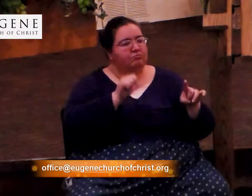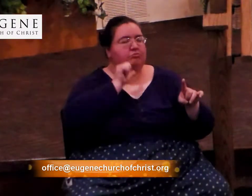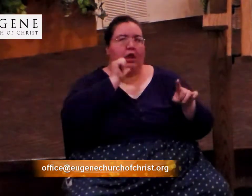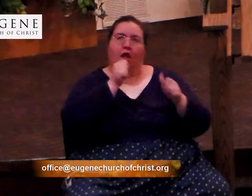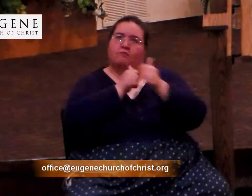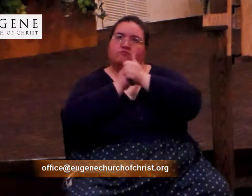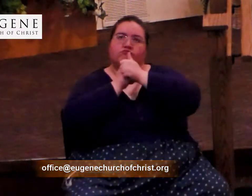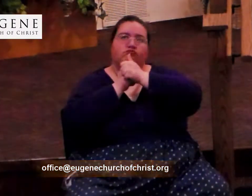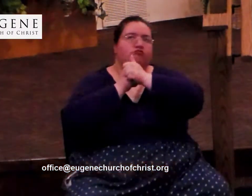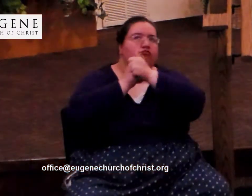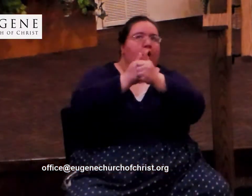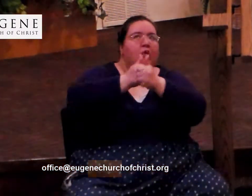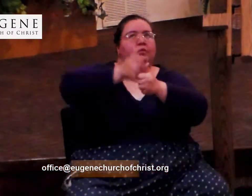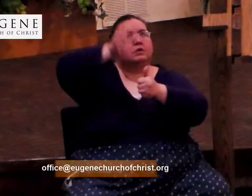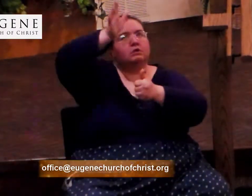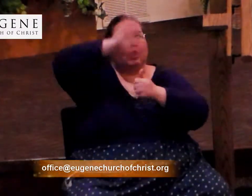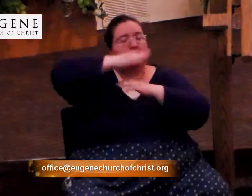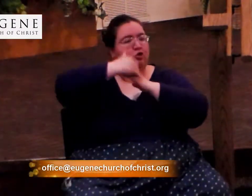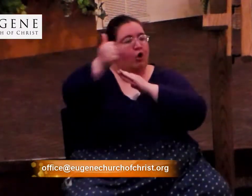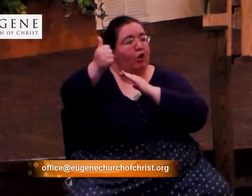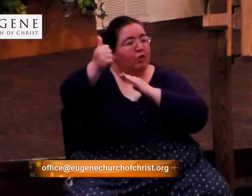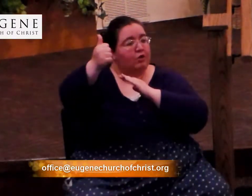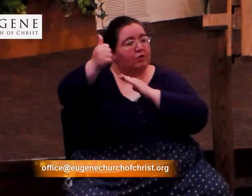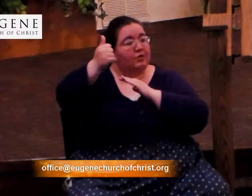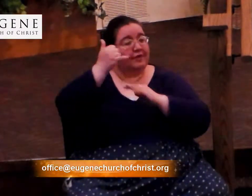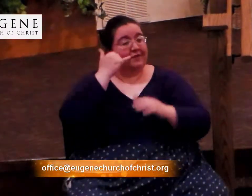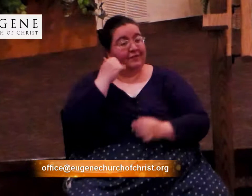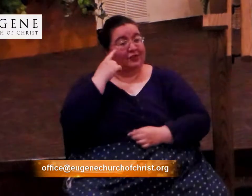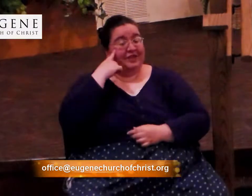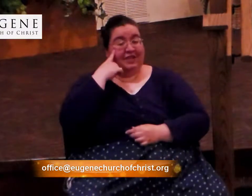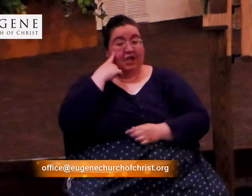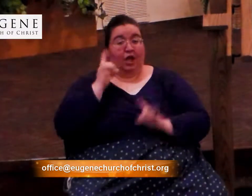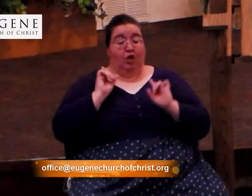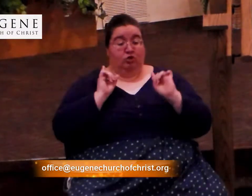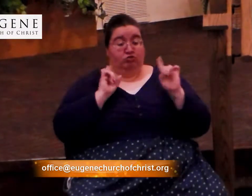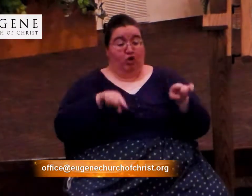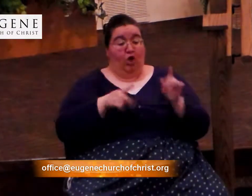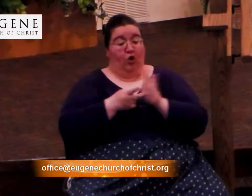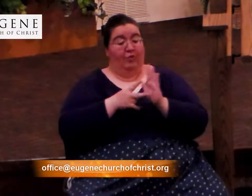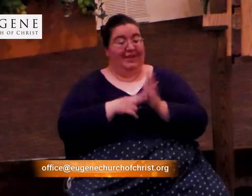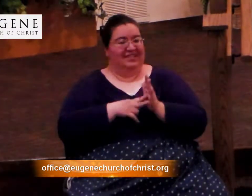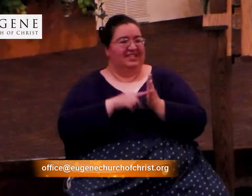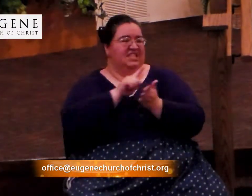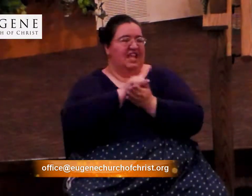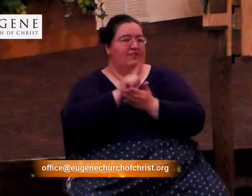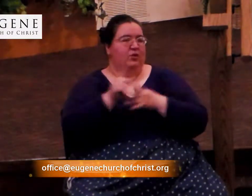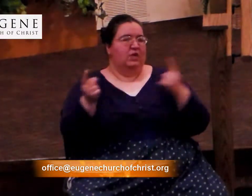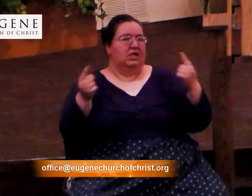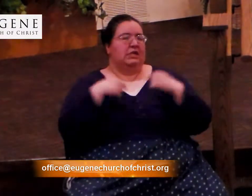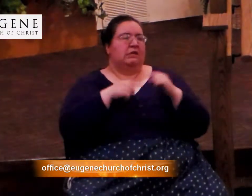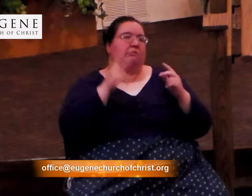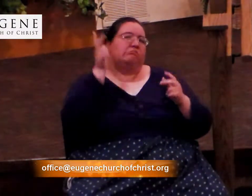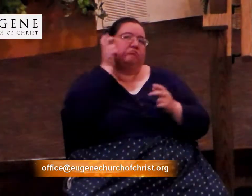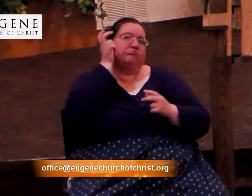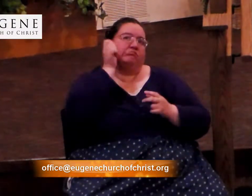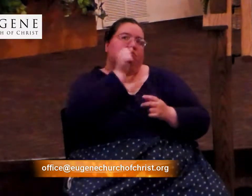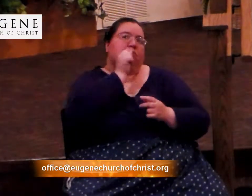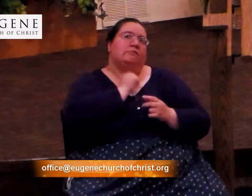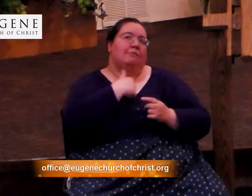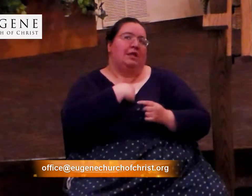feel like going means come and put up with me for a half hour each week, that's not going. Glad you